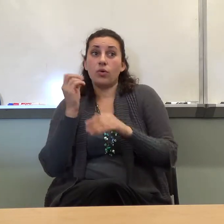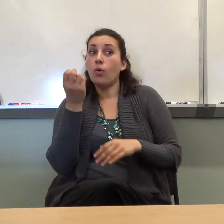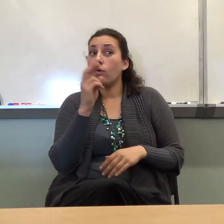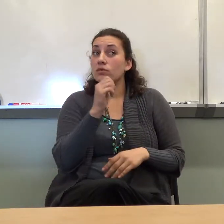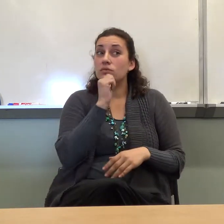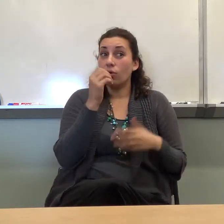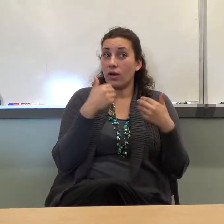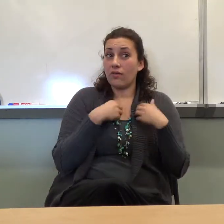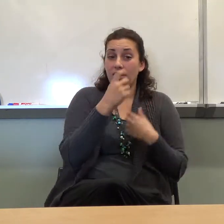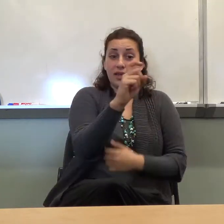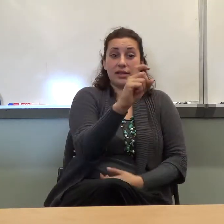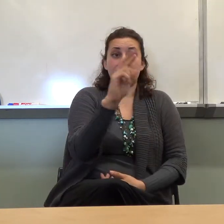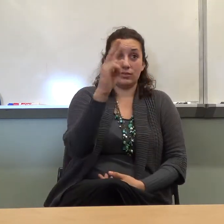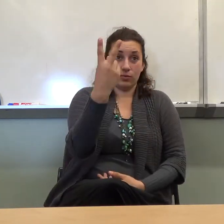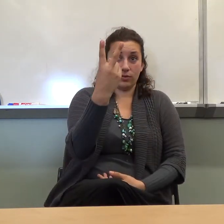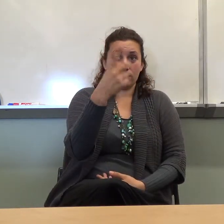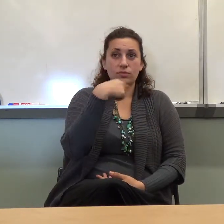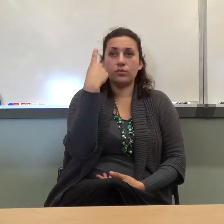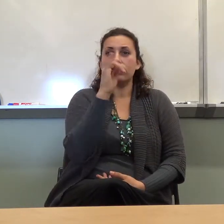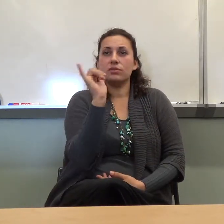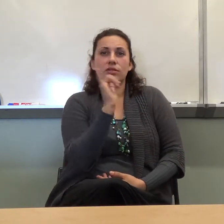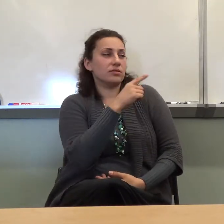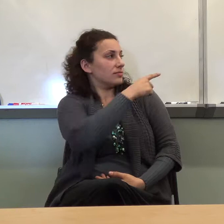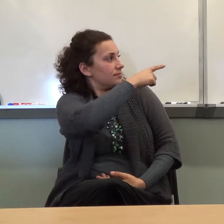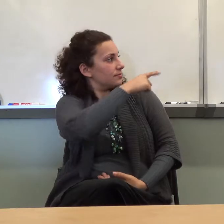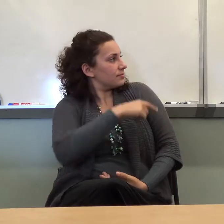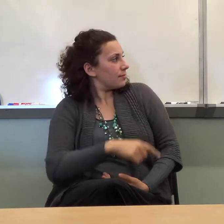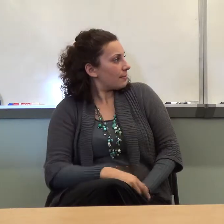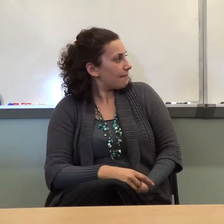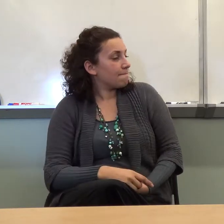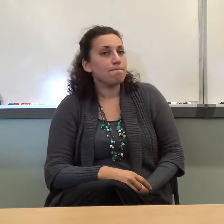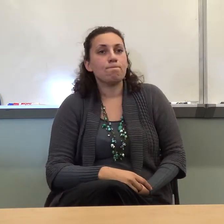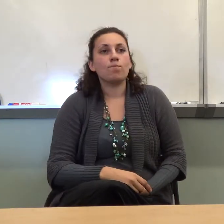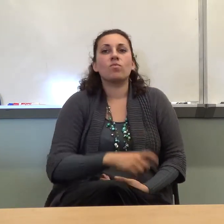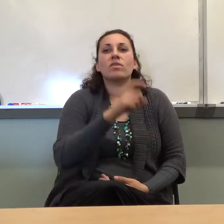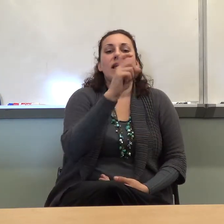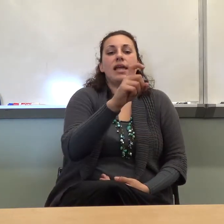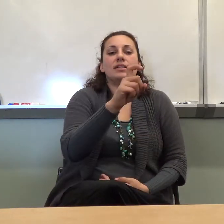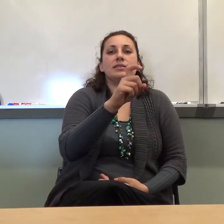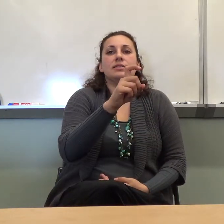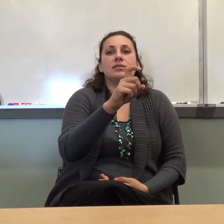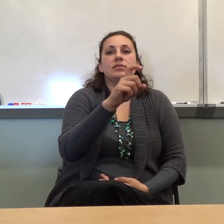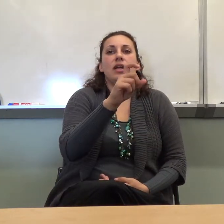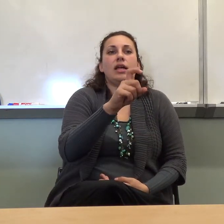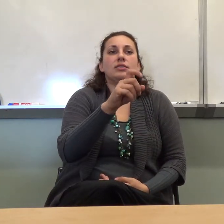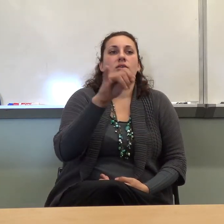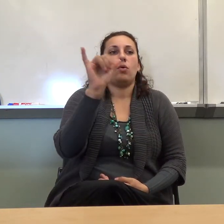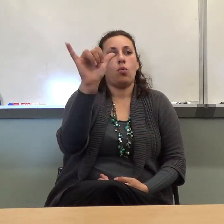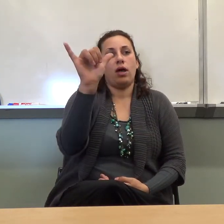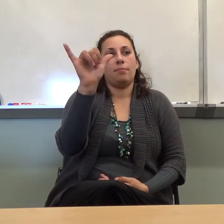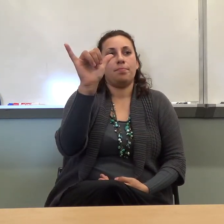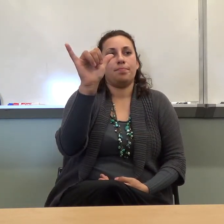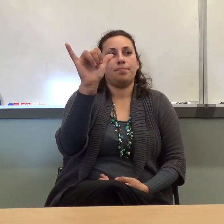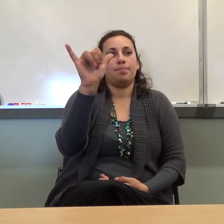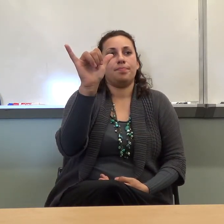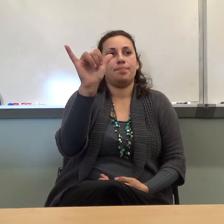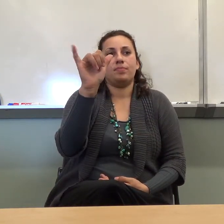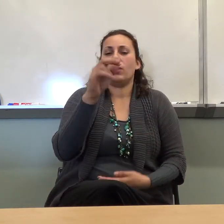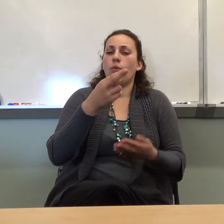squared button, it would look like this. You should have an x to the y button. In other words, that allows you to raise it to any power. This one,